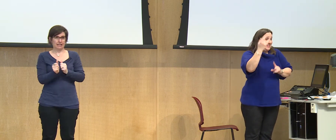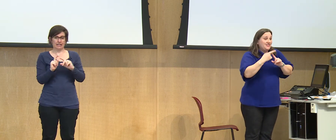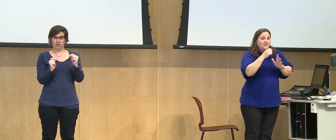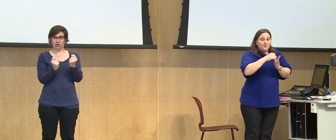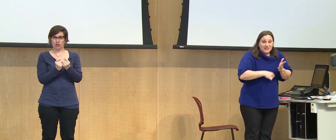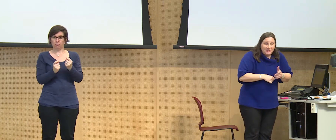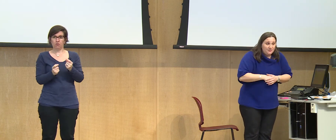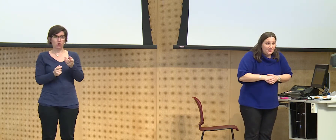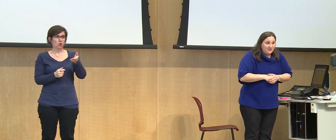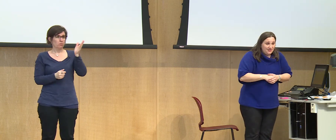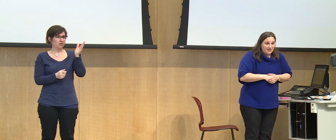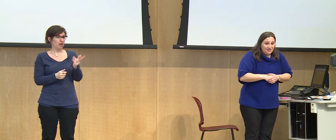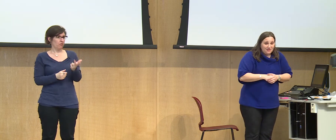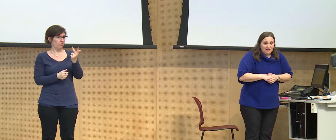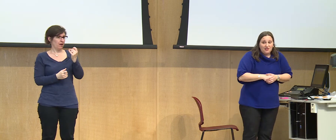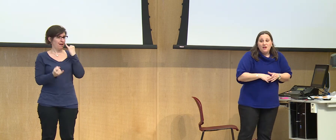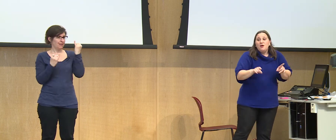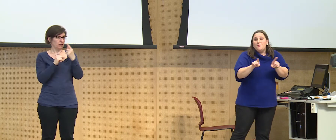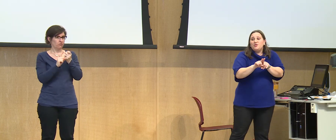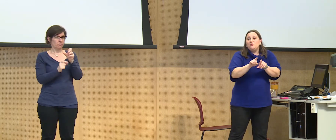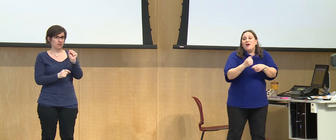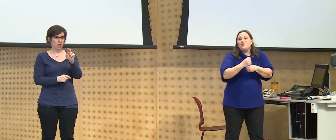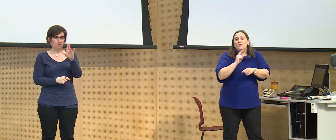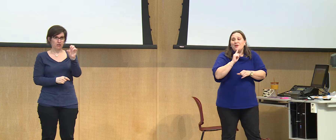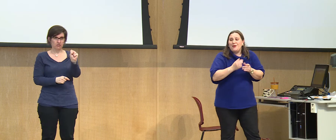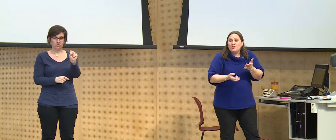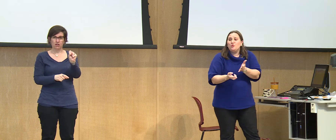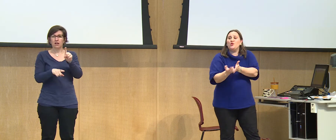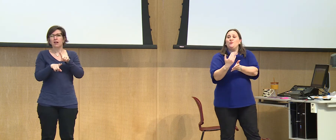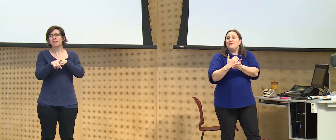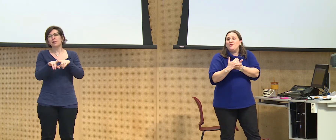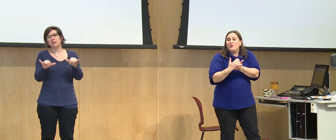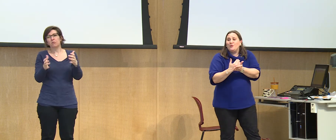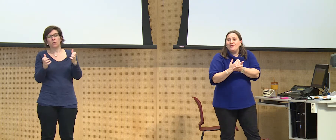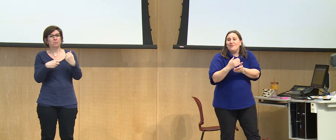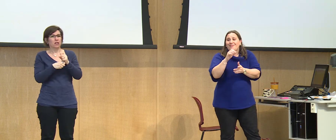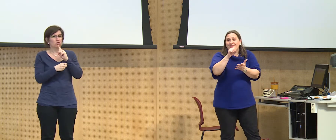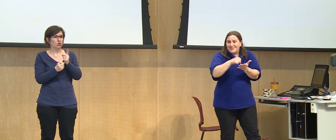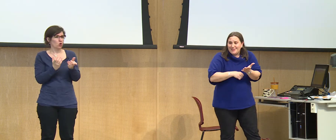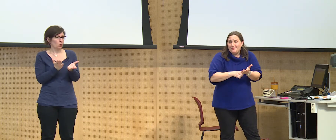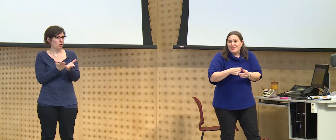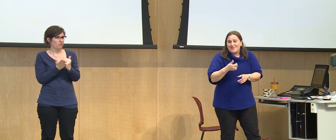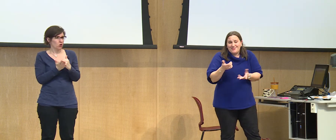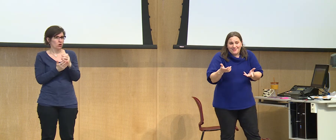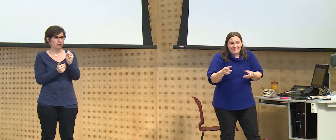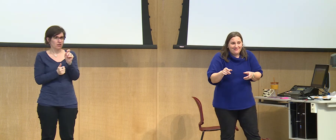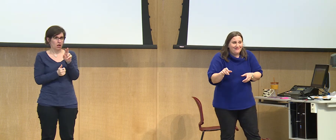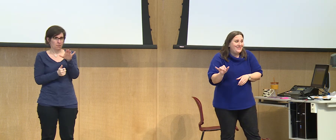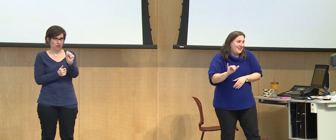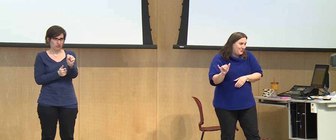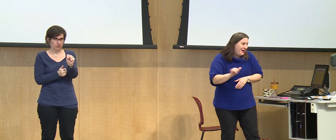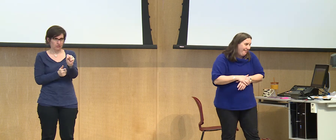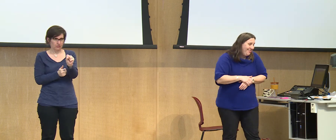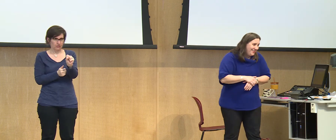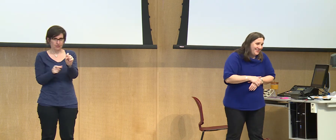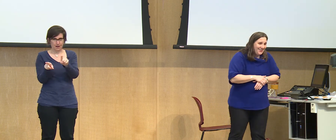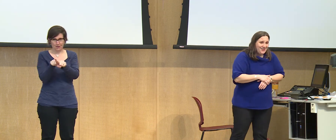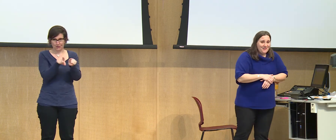ideas from the syllabus. But you also want to make sure you review the syllabus as well,